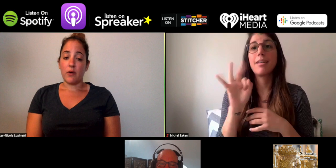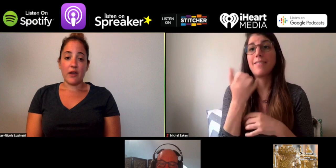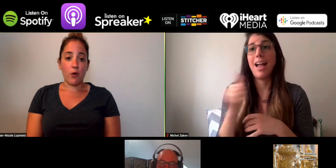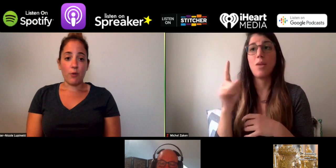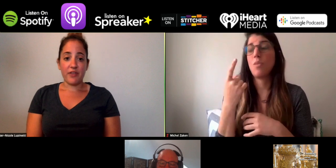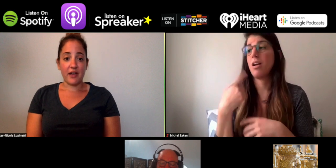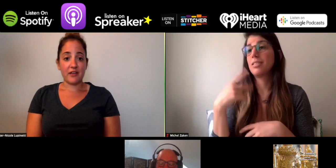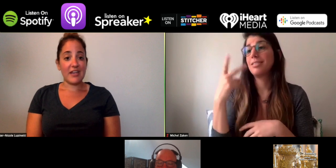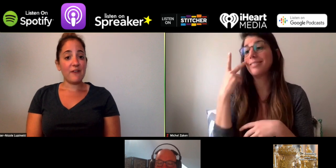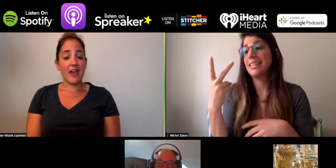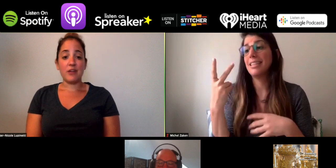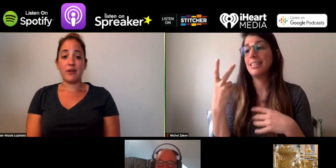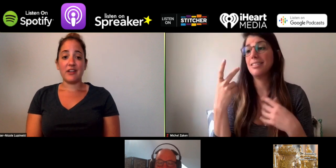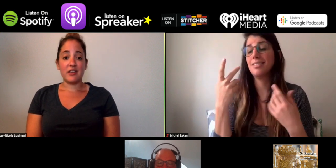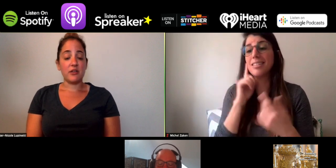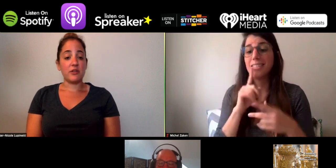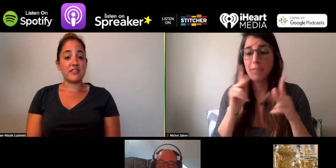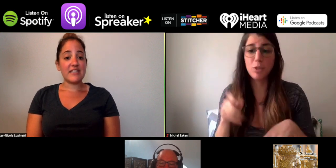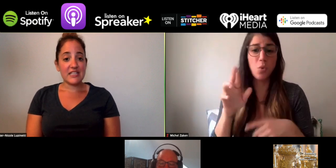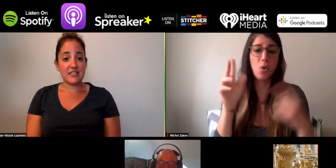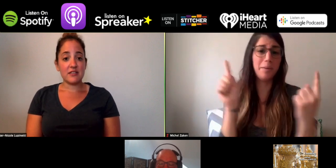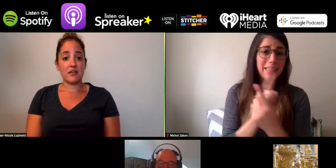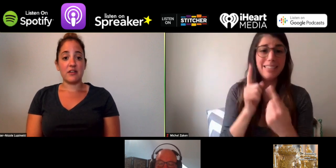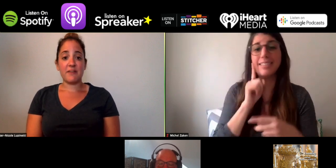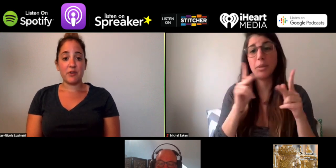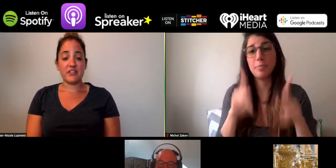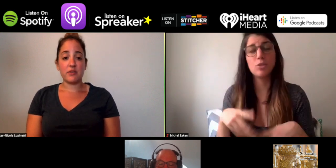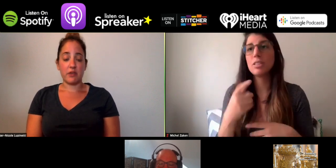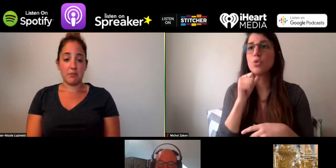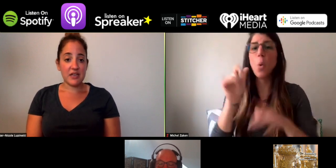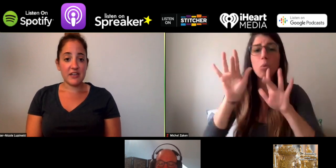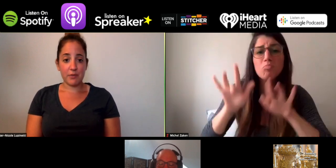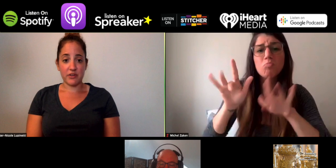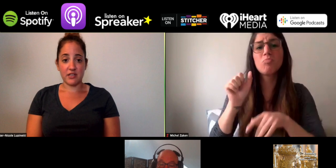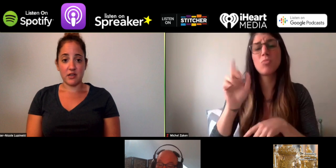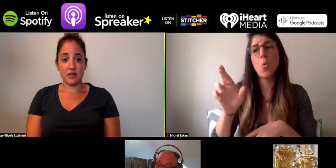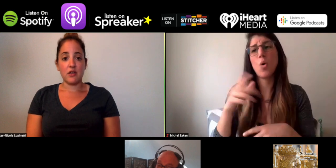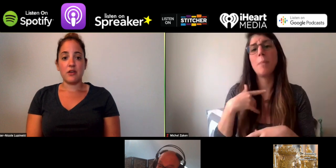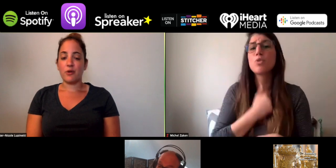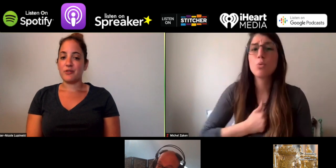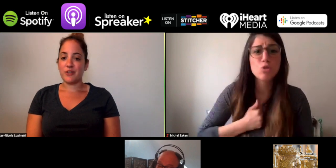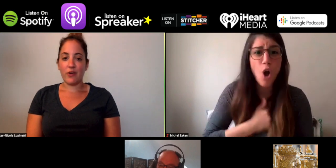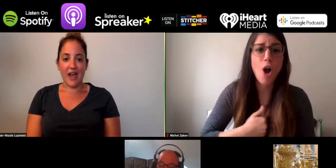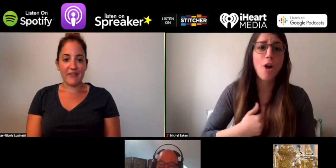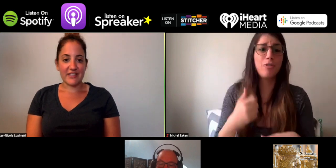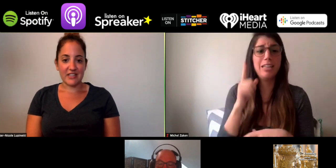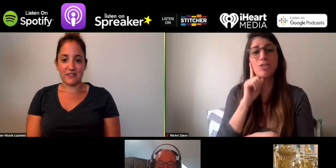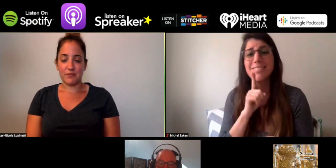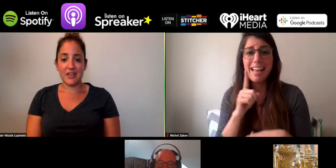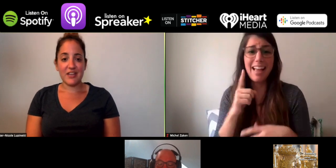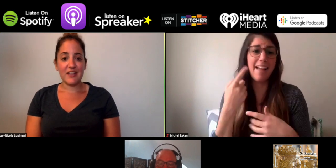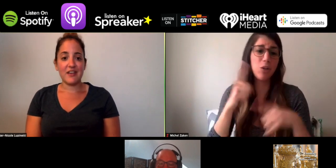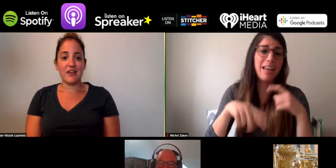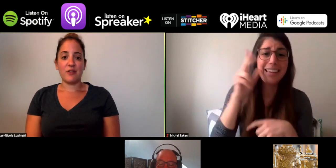You know, I hope that if anybody sees a deaf person or they meet a deaf person, you know, don't have that sense